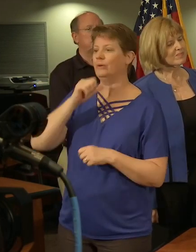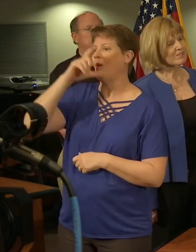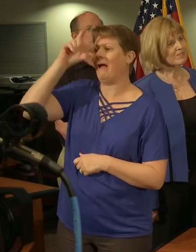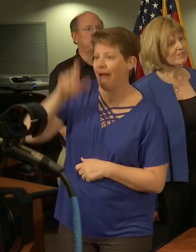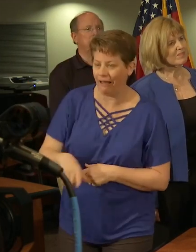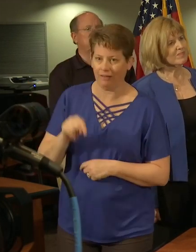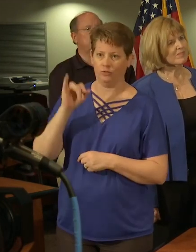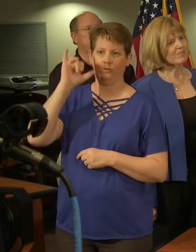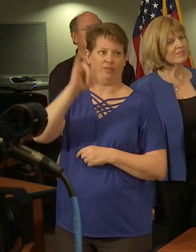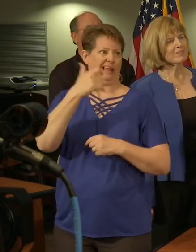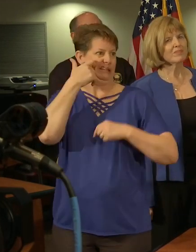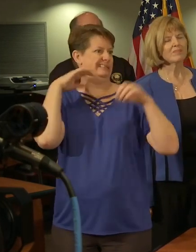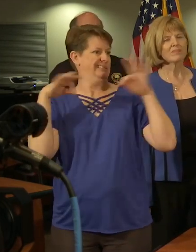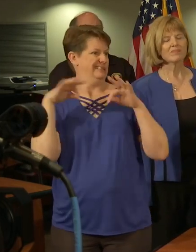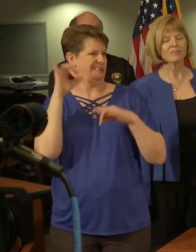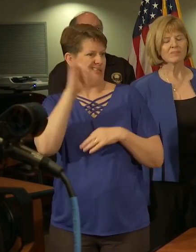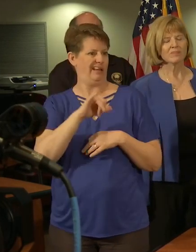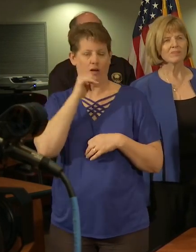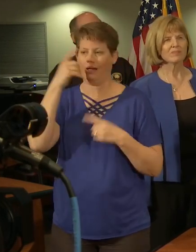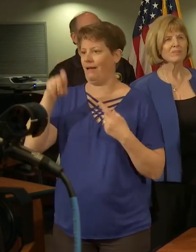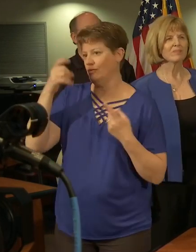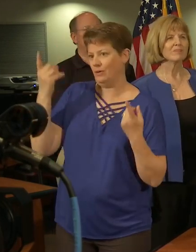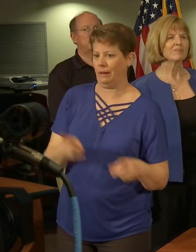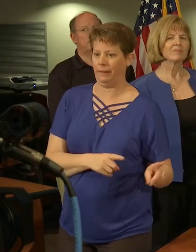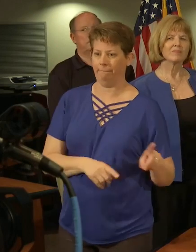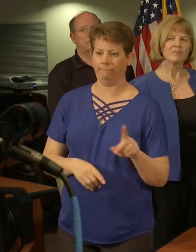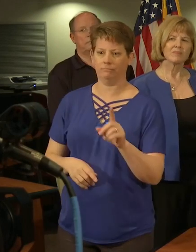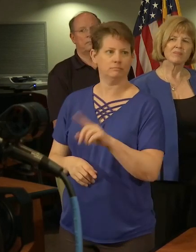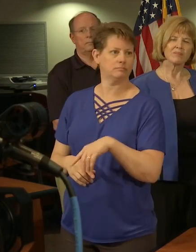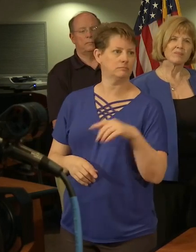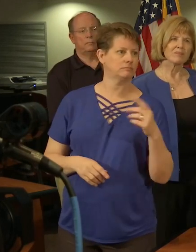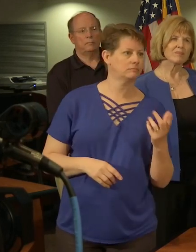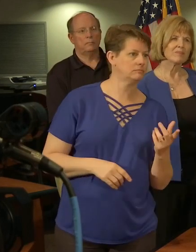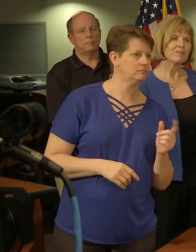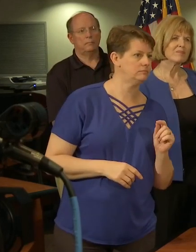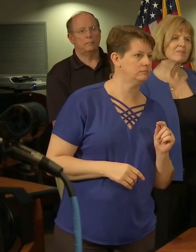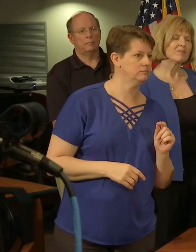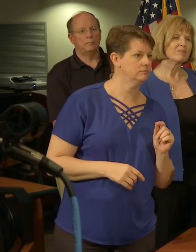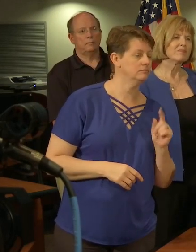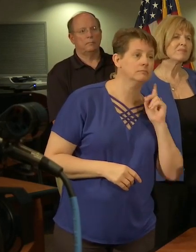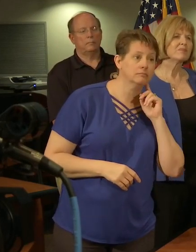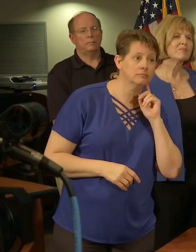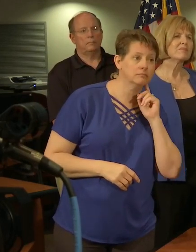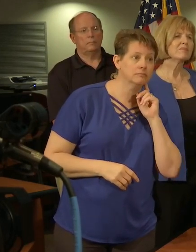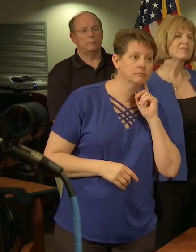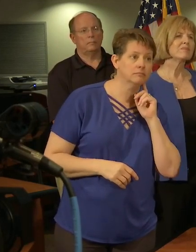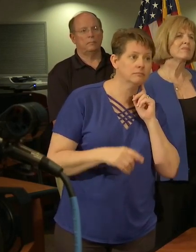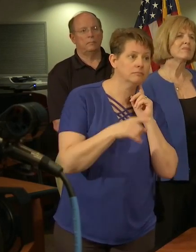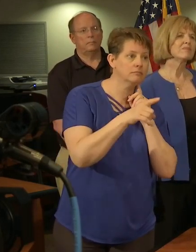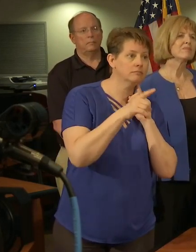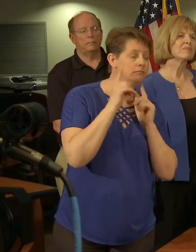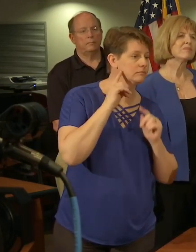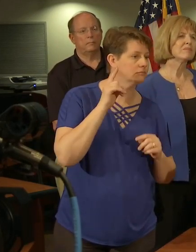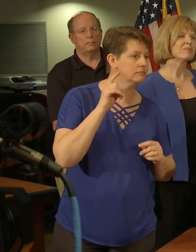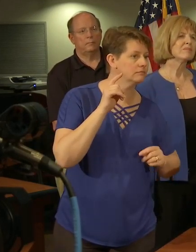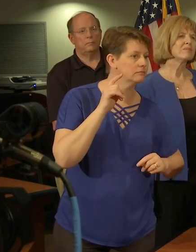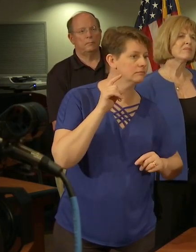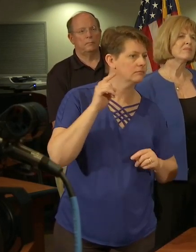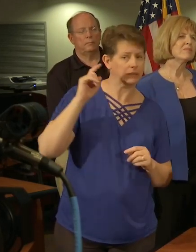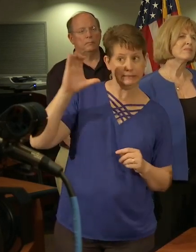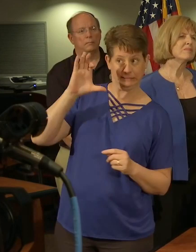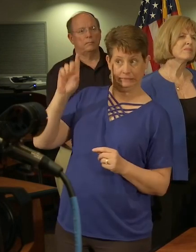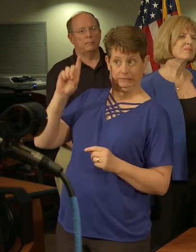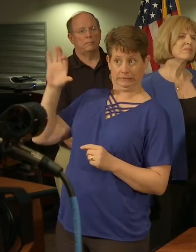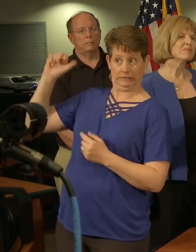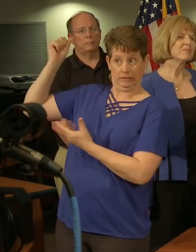reach the point that you just described. Does CDC still need to approve tests, or can DHEC approve cases? Say what? Does